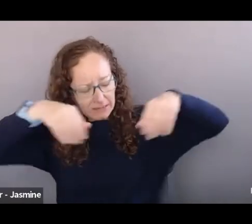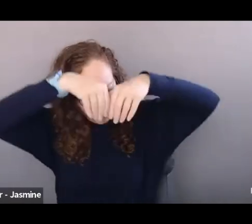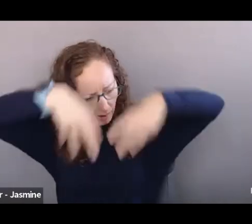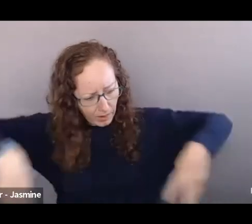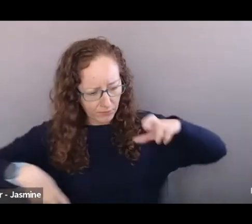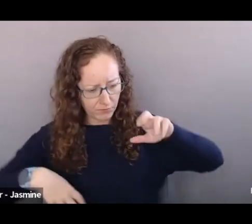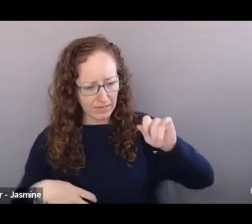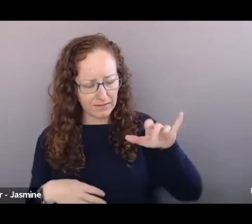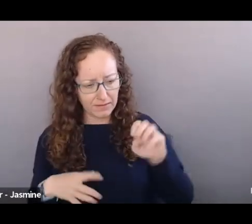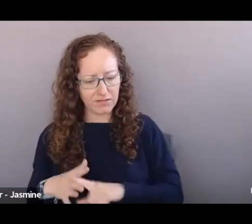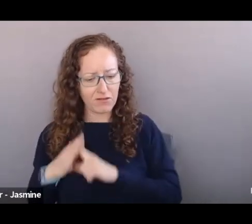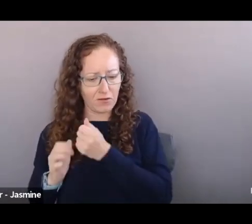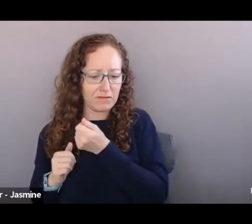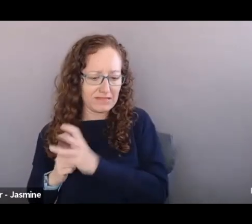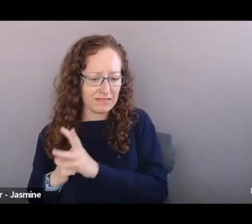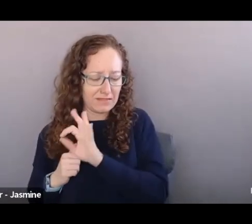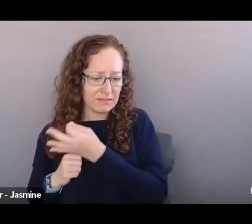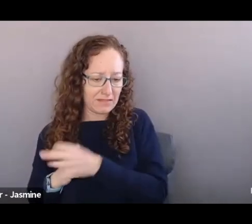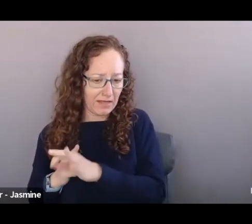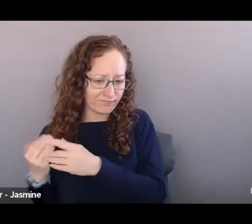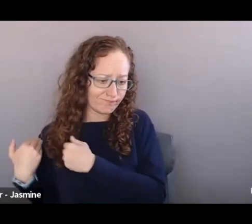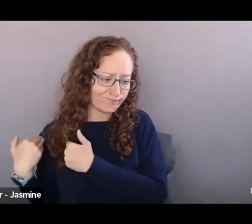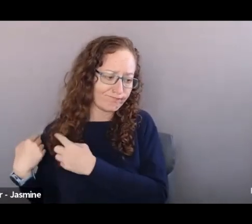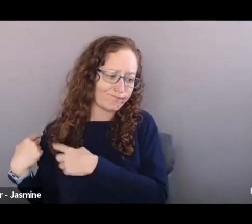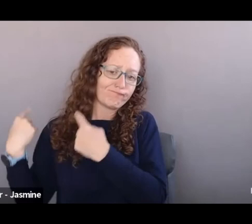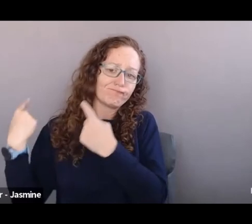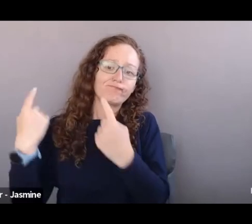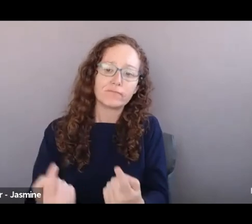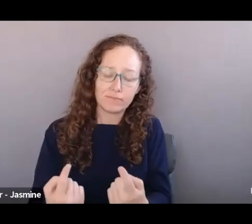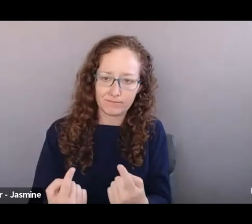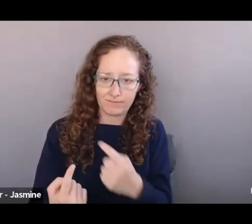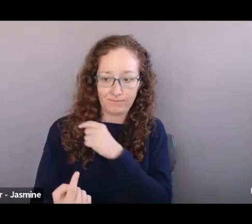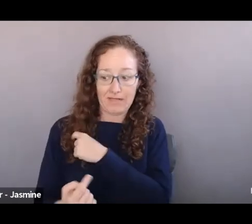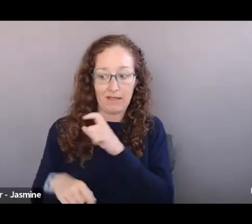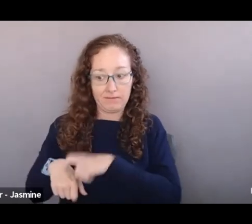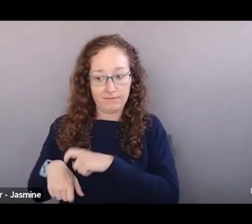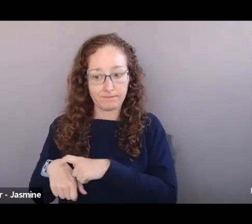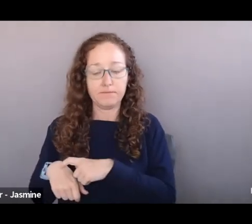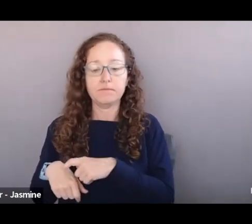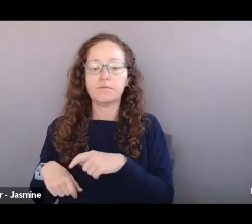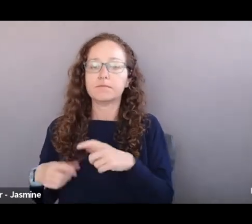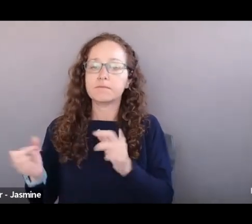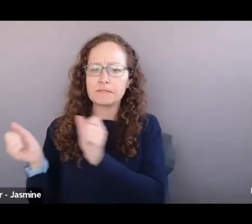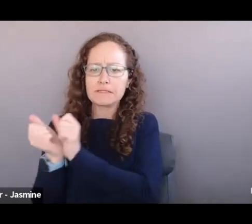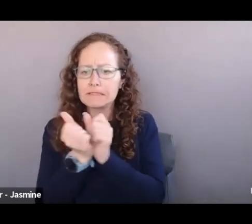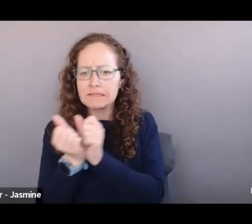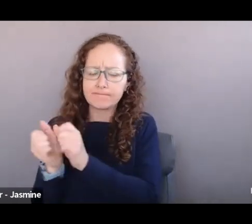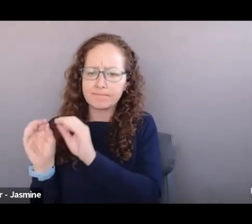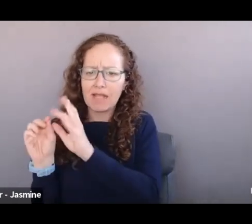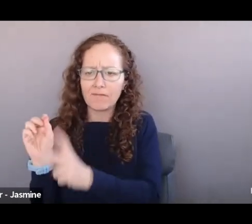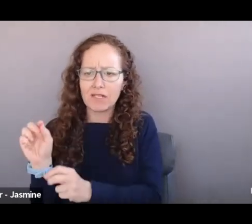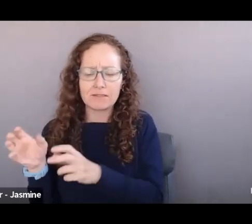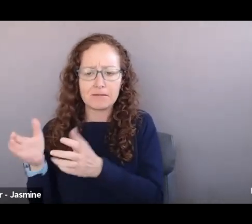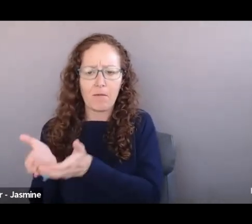1619, when a narrative of freedom commenced as captive Africans jumped overboard to escape the cruel novelty